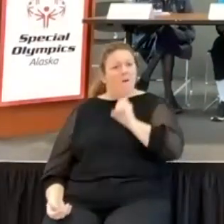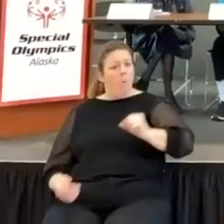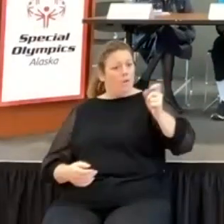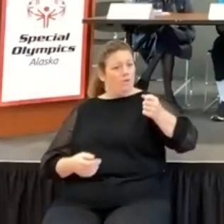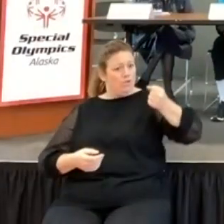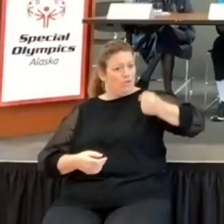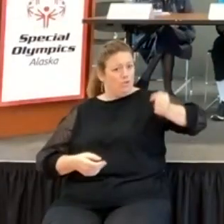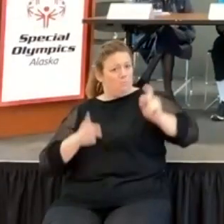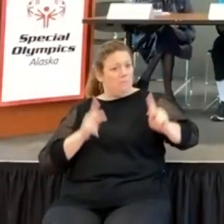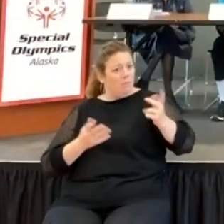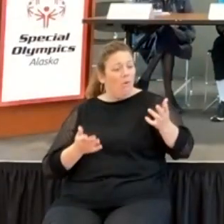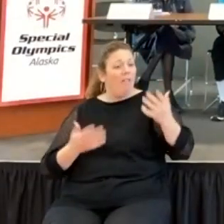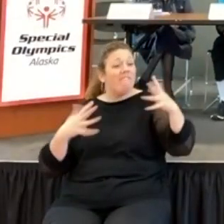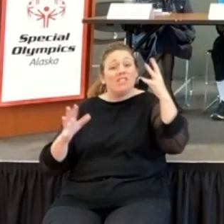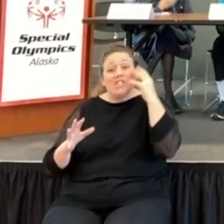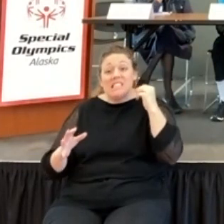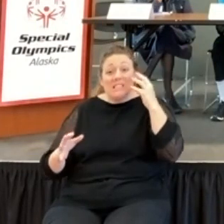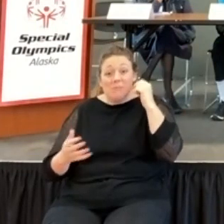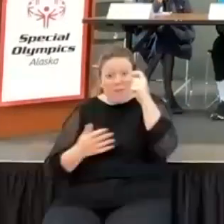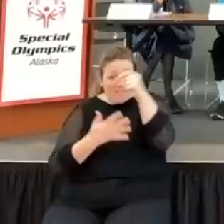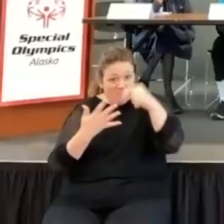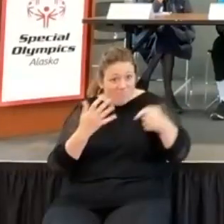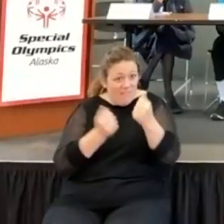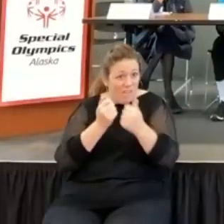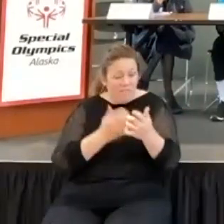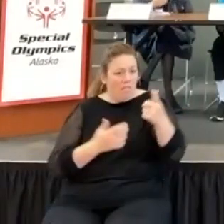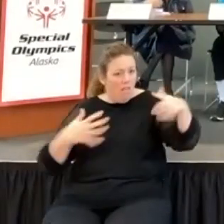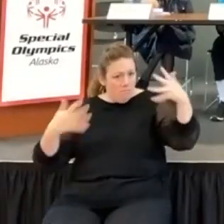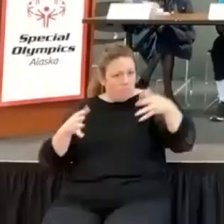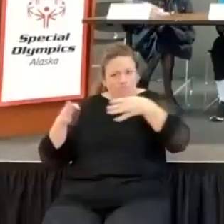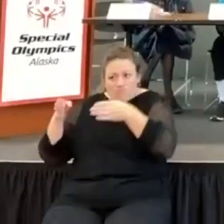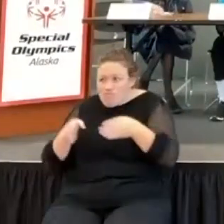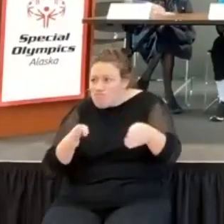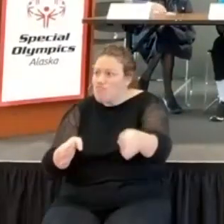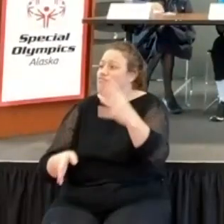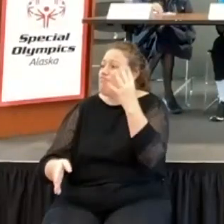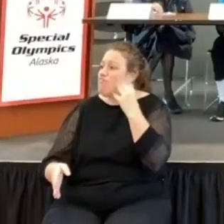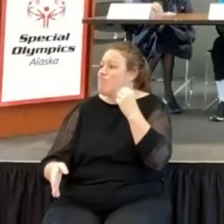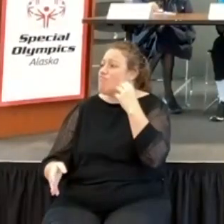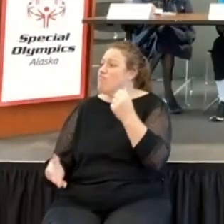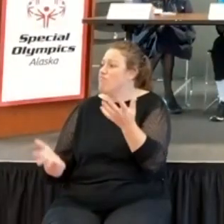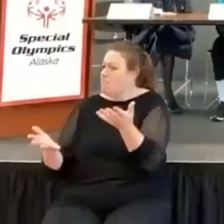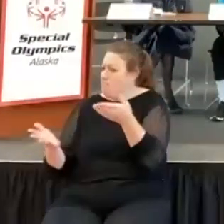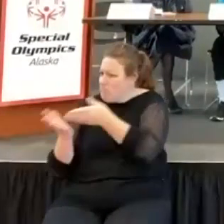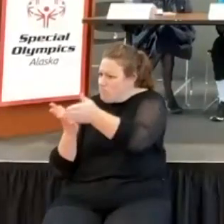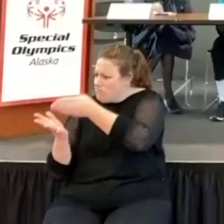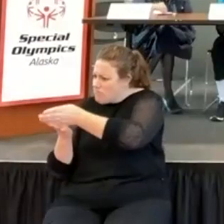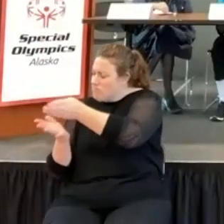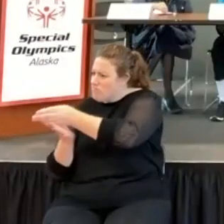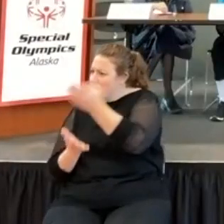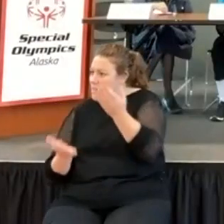And hopefully you'll be able to go that path. And if there is a glitch, you can make a path around to make your